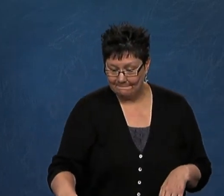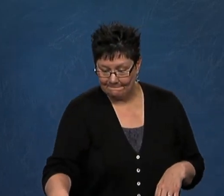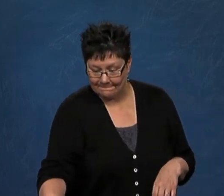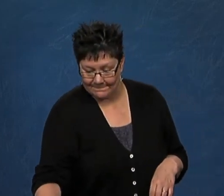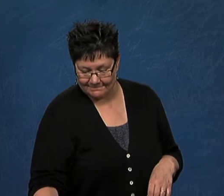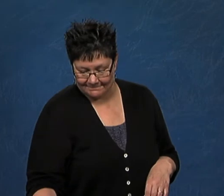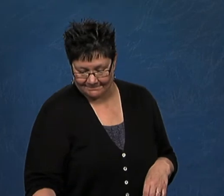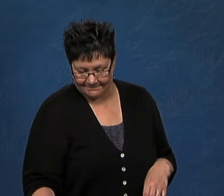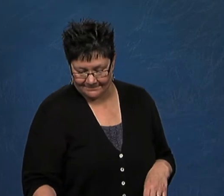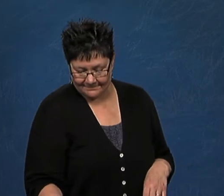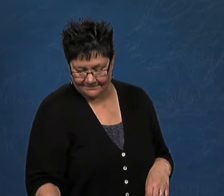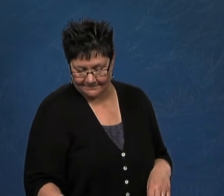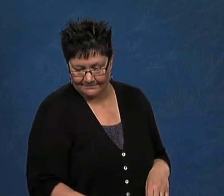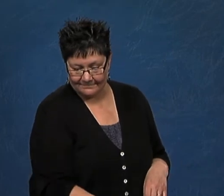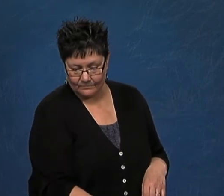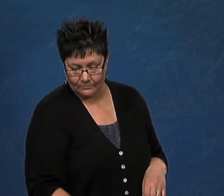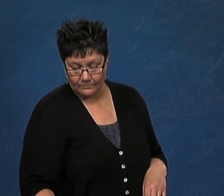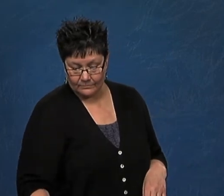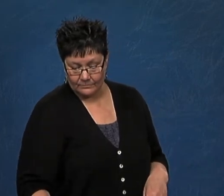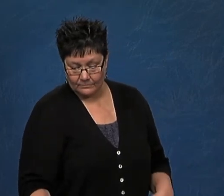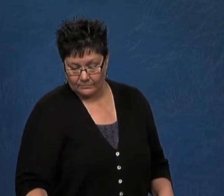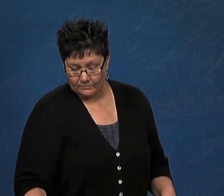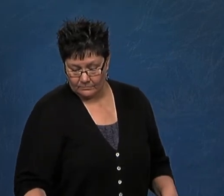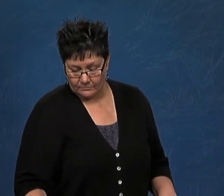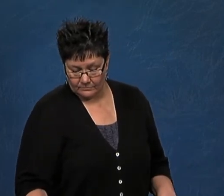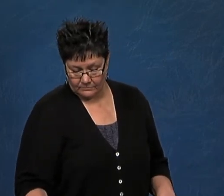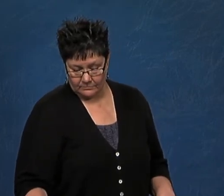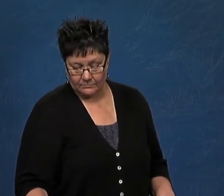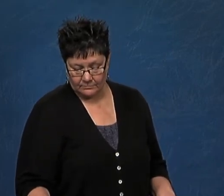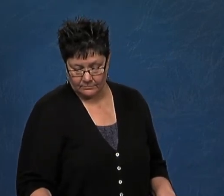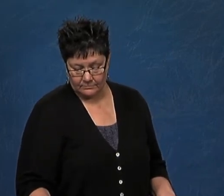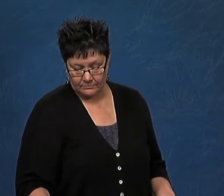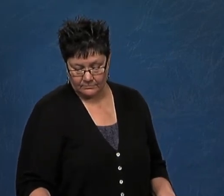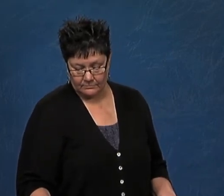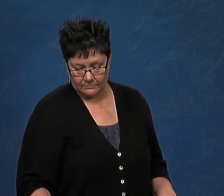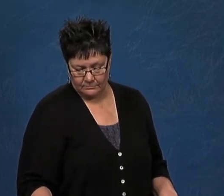proceedings taking place as part of the protocol to this.